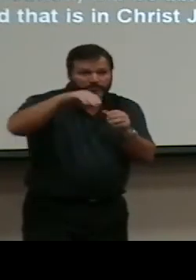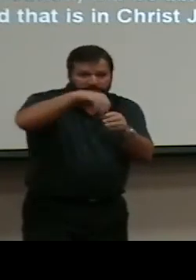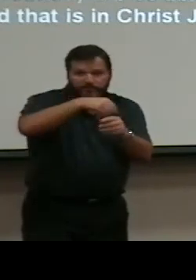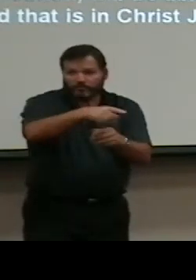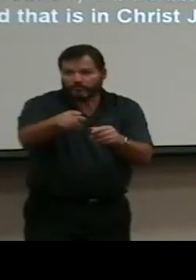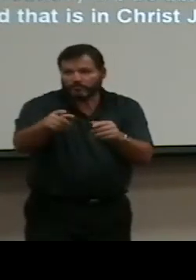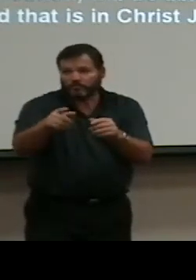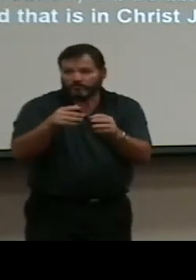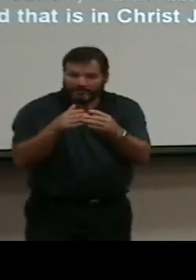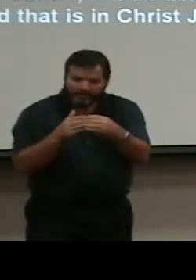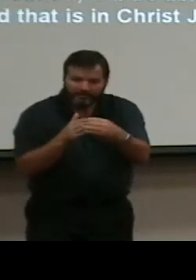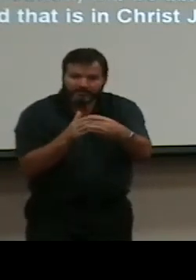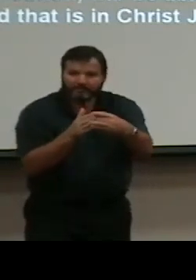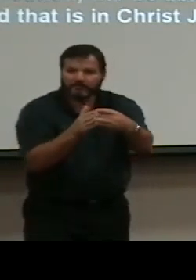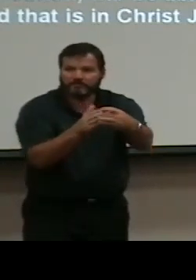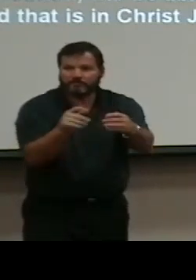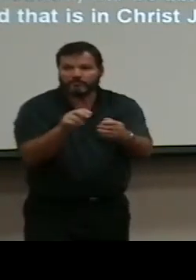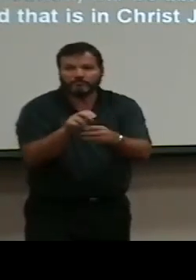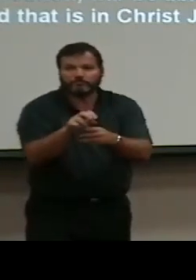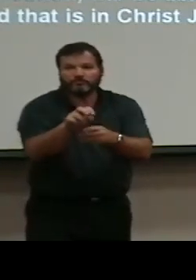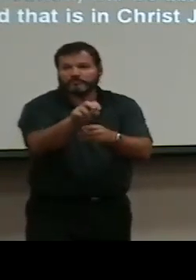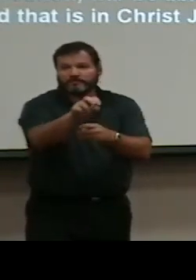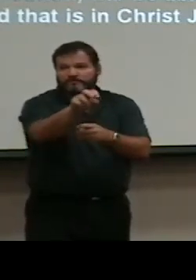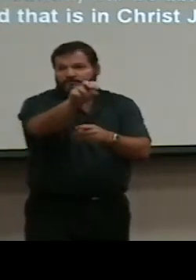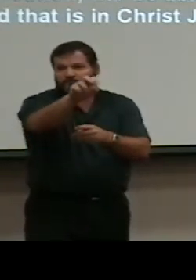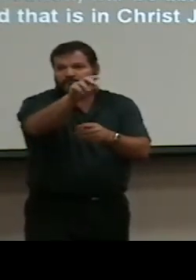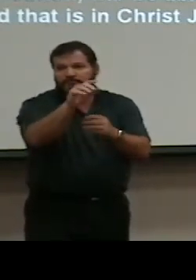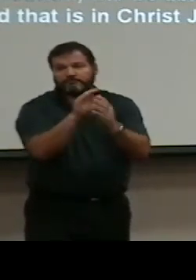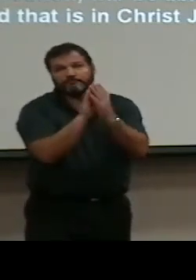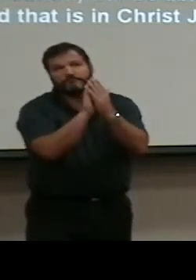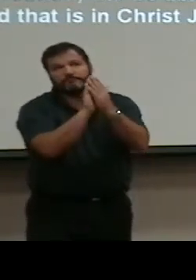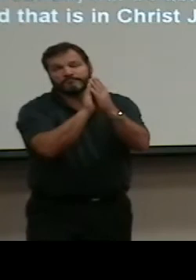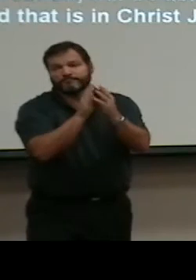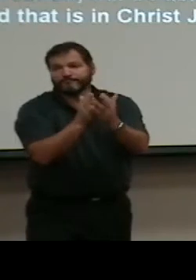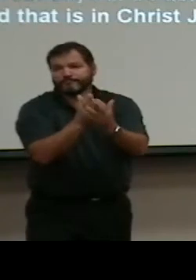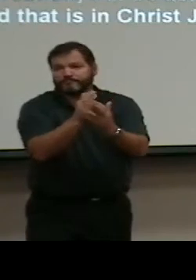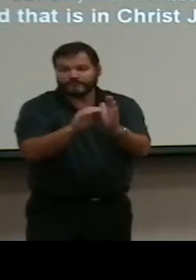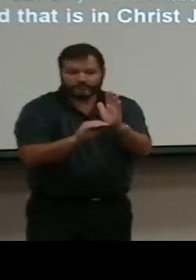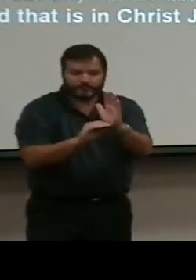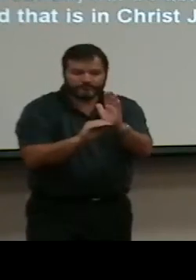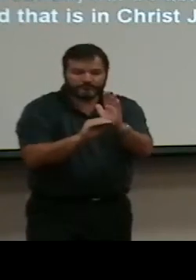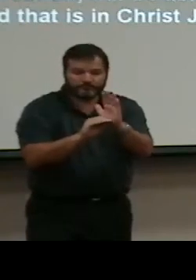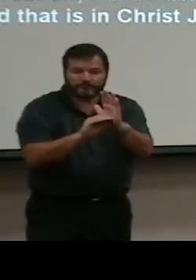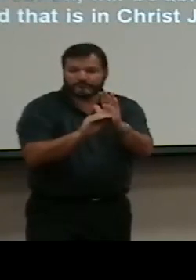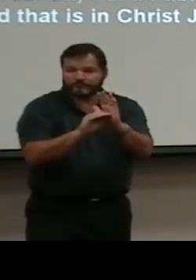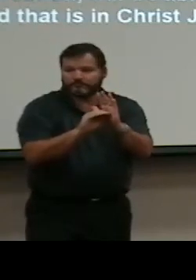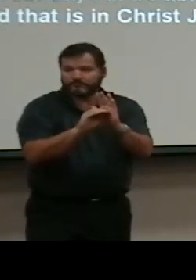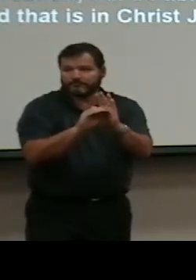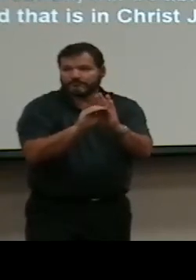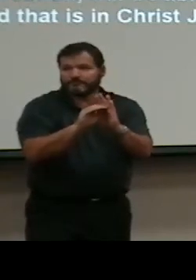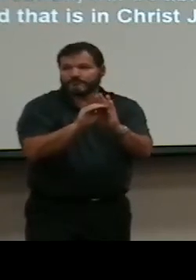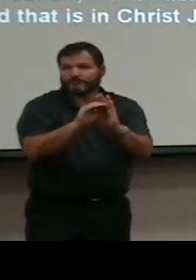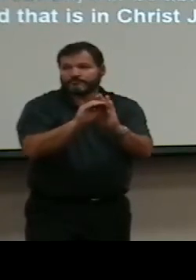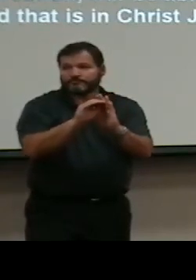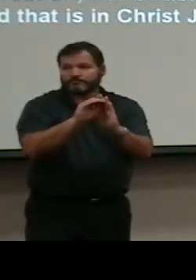That's the story he's trying to tell us. He can lead us on this journey to our relationship as we mature